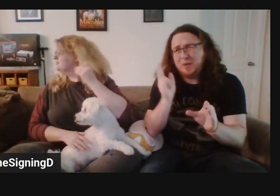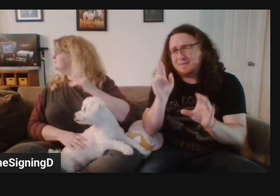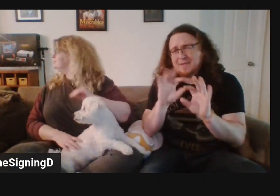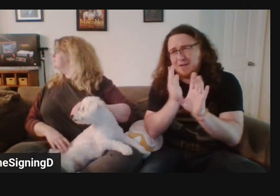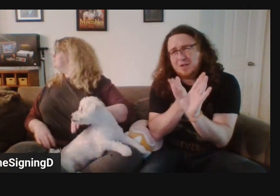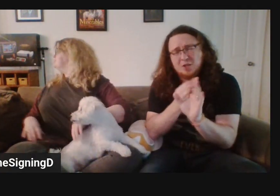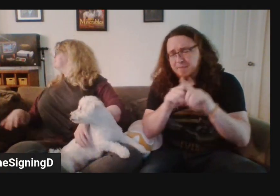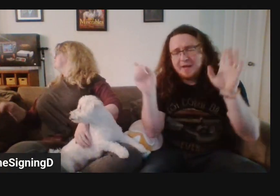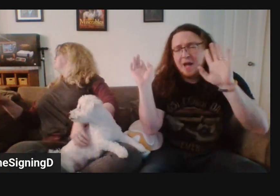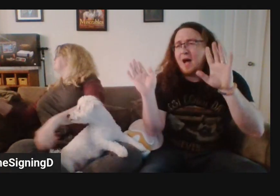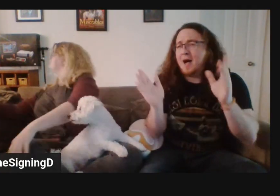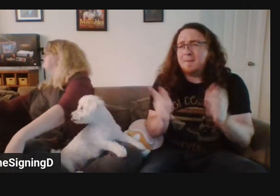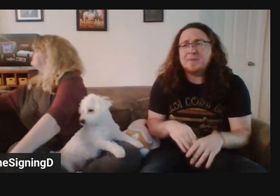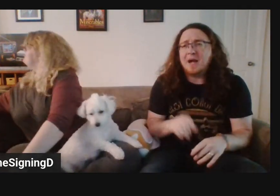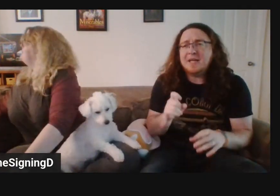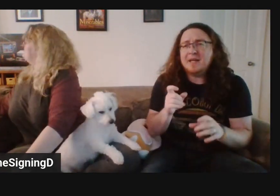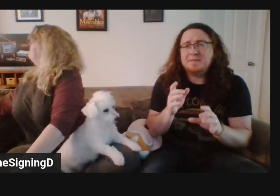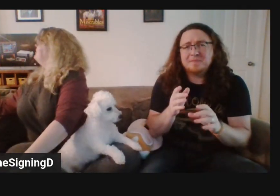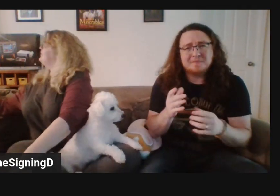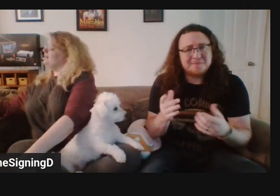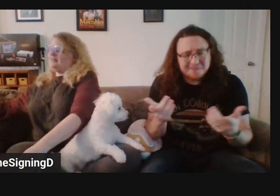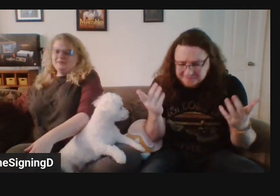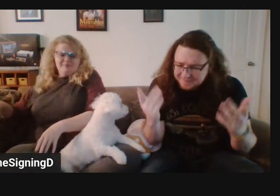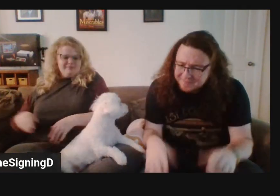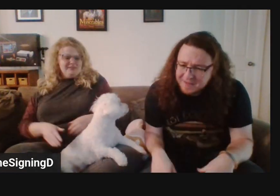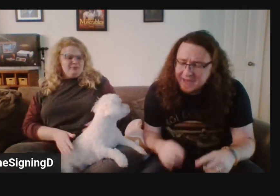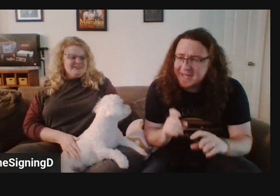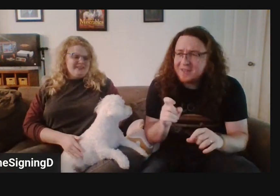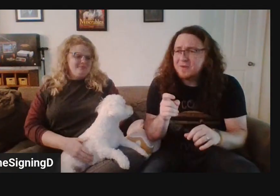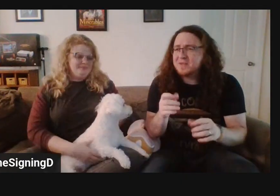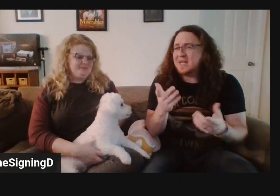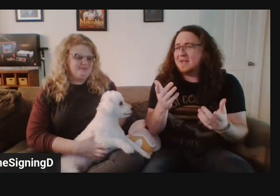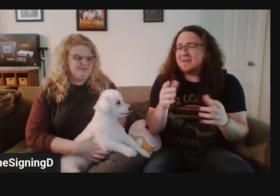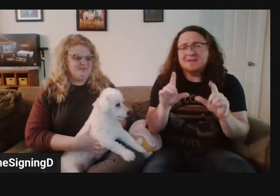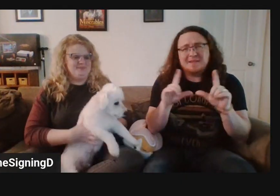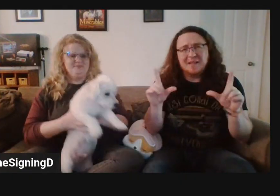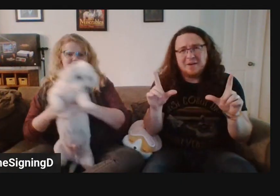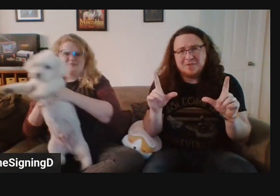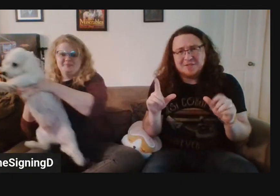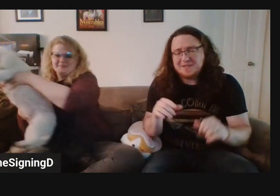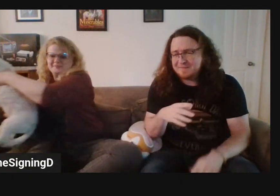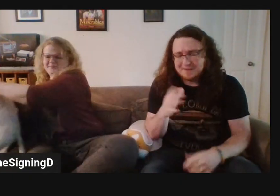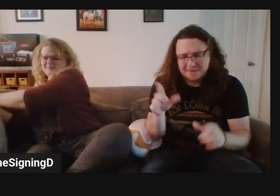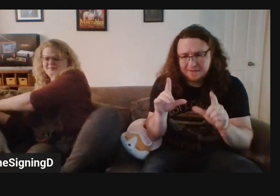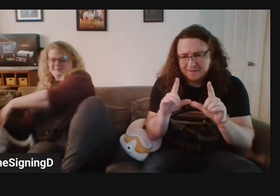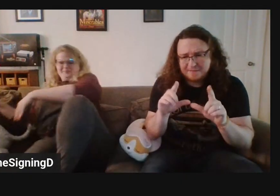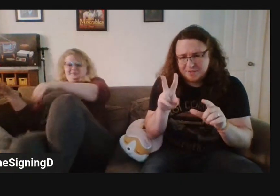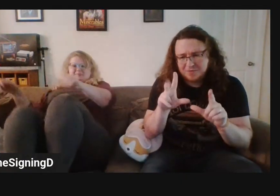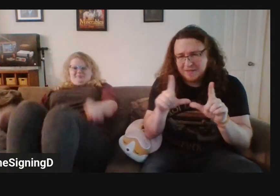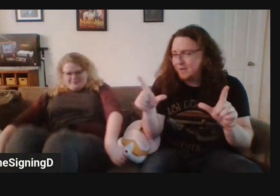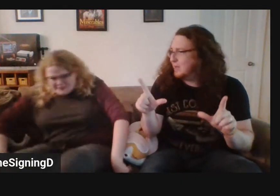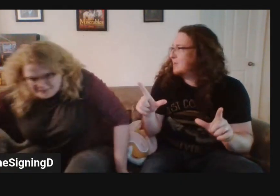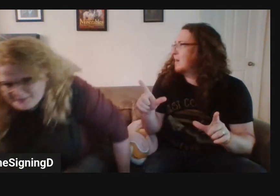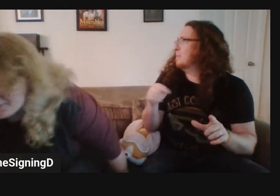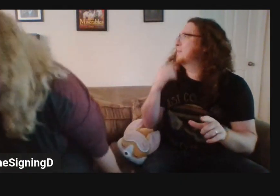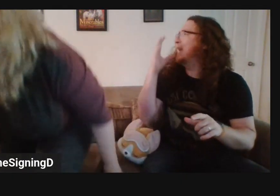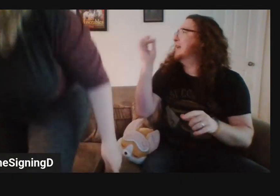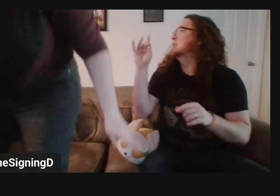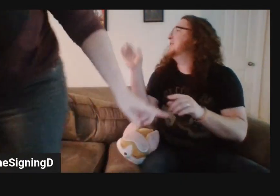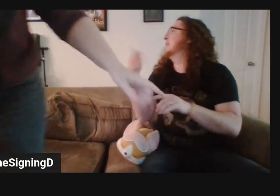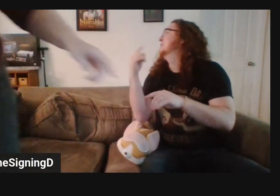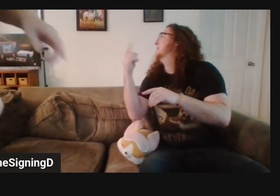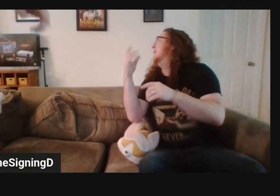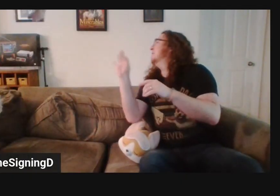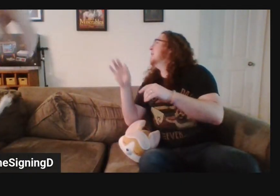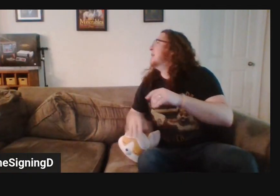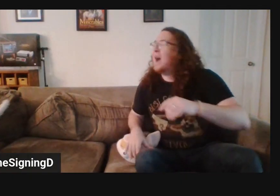then I quit psychology. But I needed those the languages, or the two language. Our cat